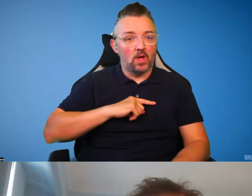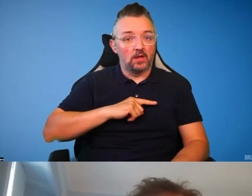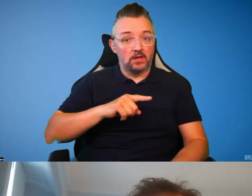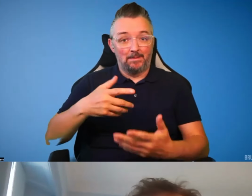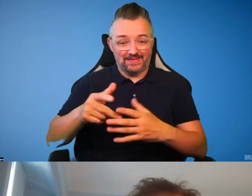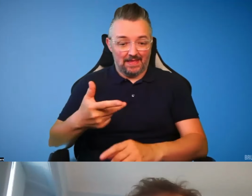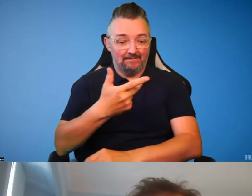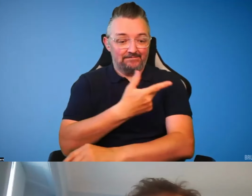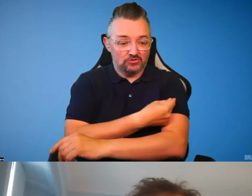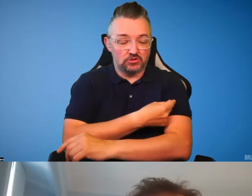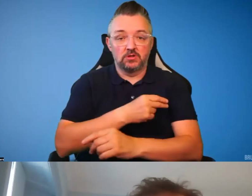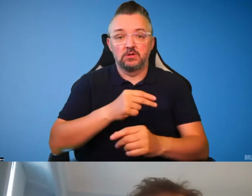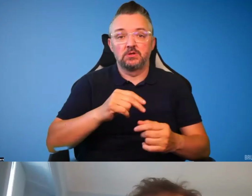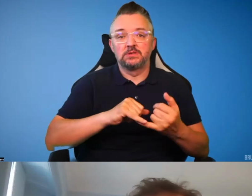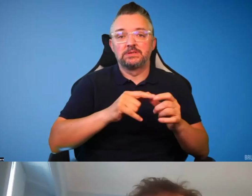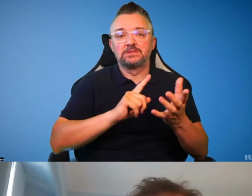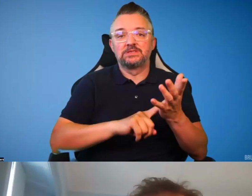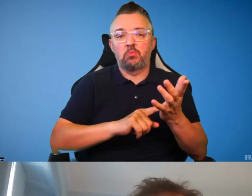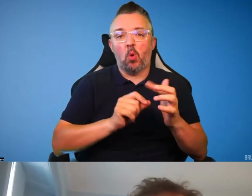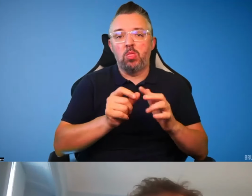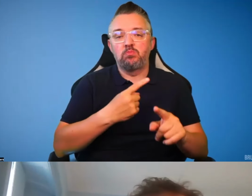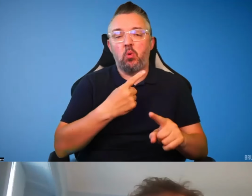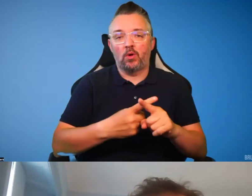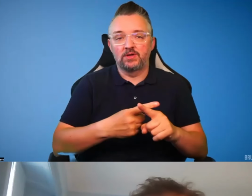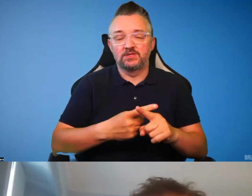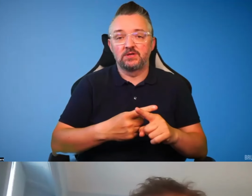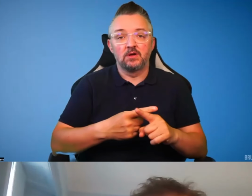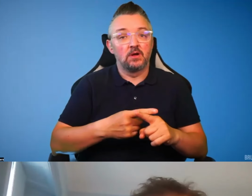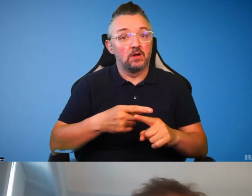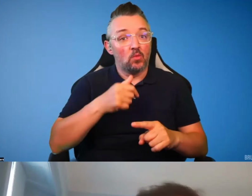for smallpox before, to put them a bit more at ease?